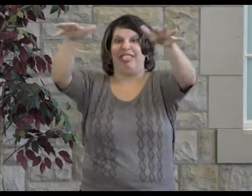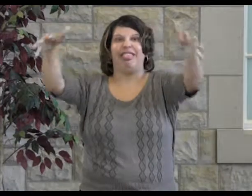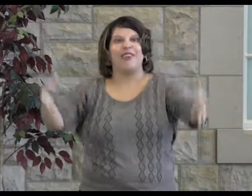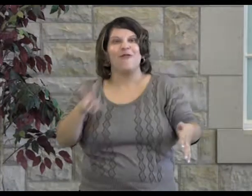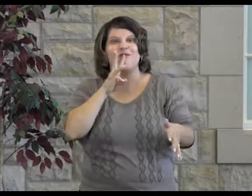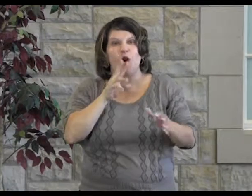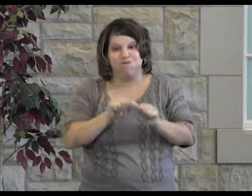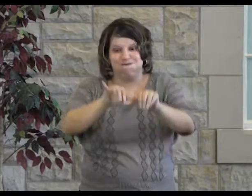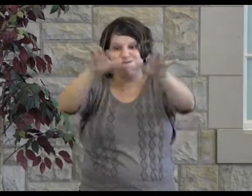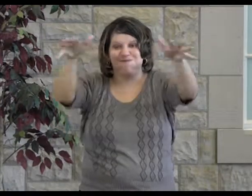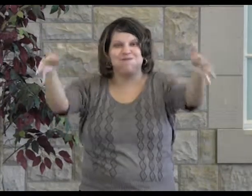toilet overflowing.